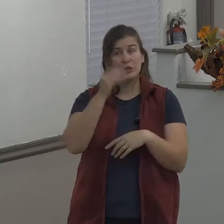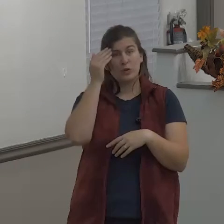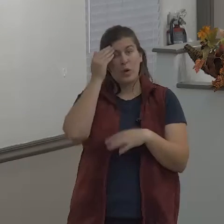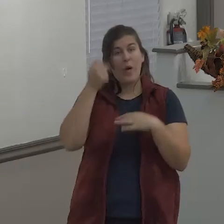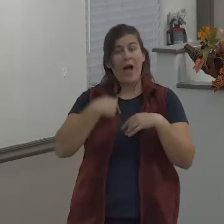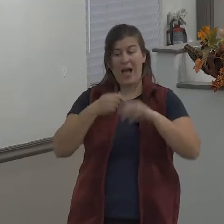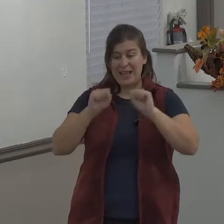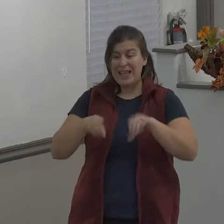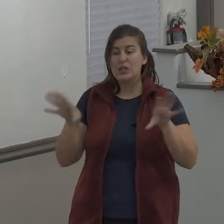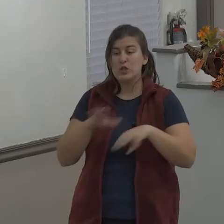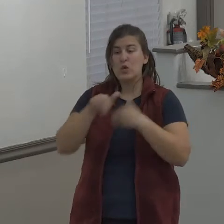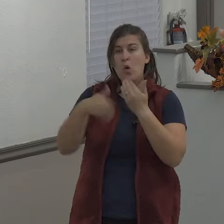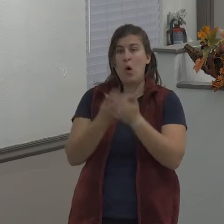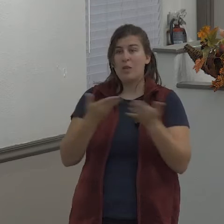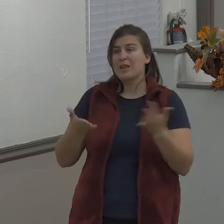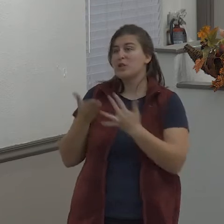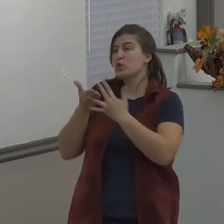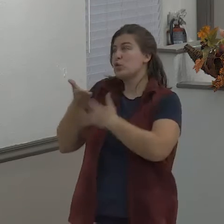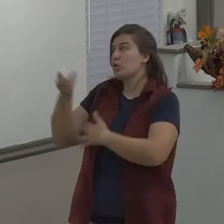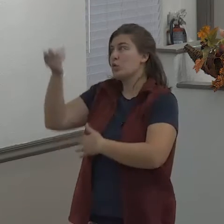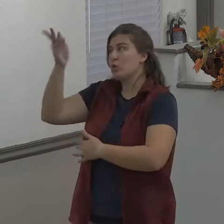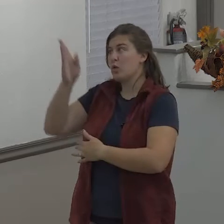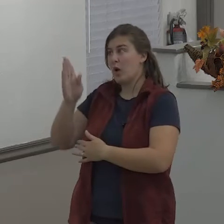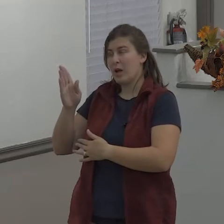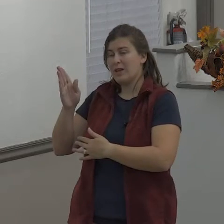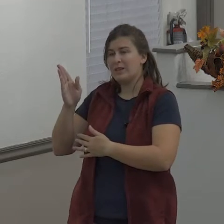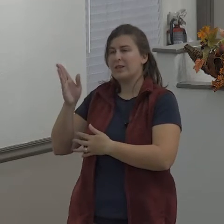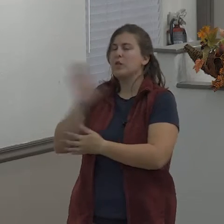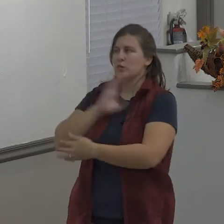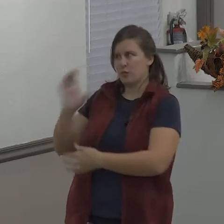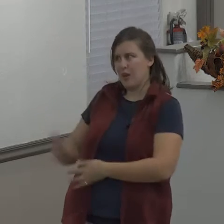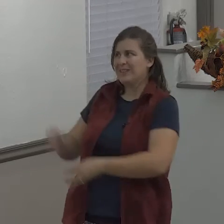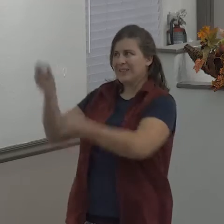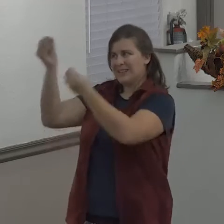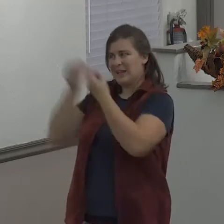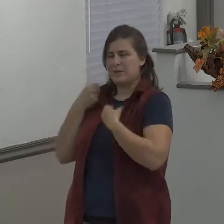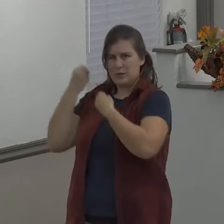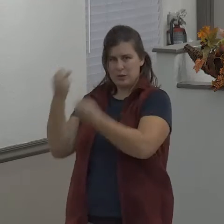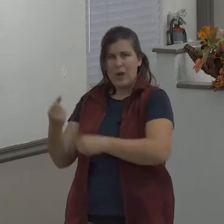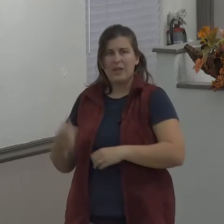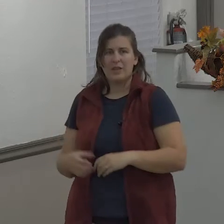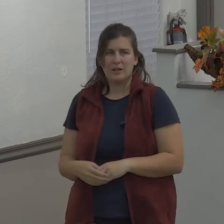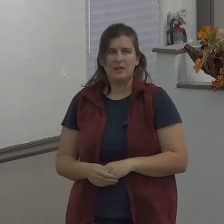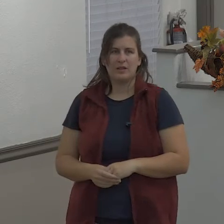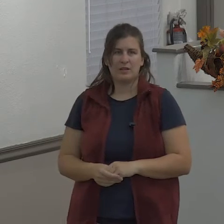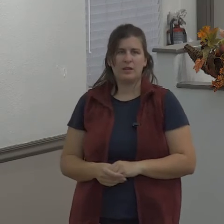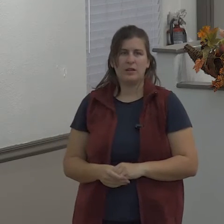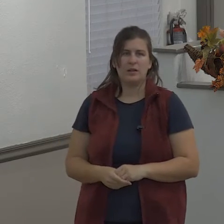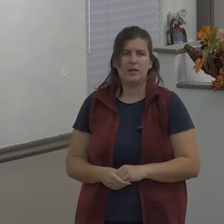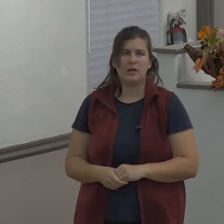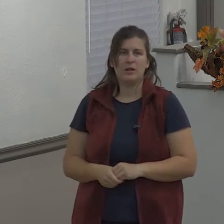But you know, I can do all things through Christ, which strengtheneth me.